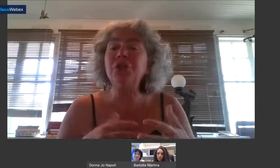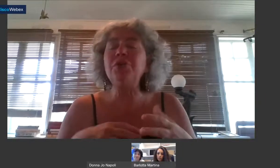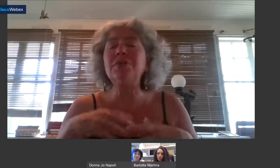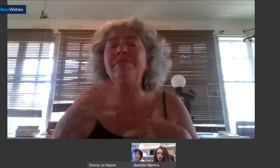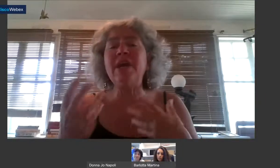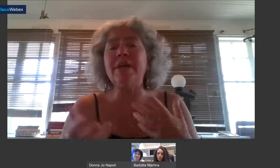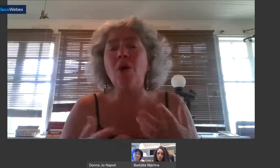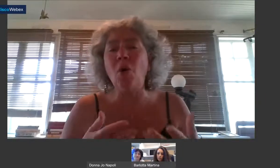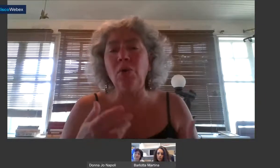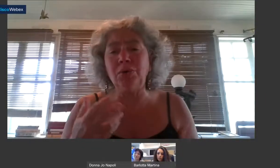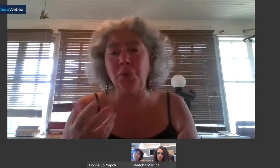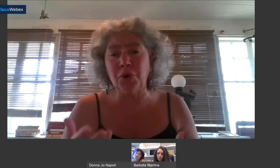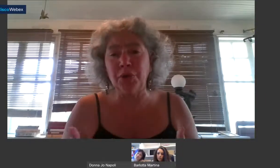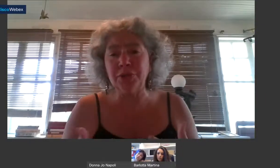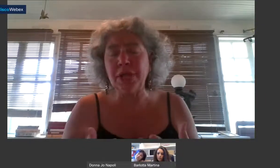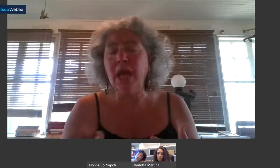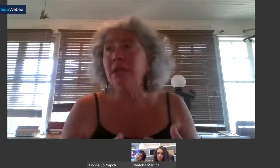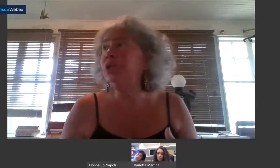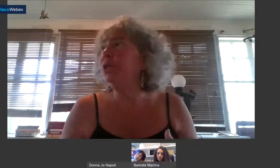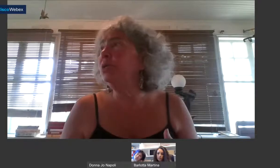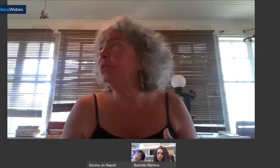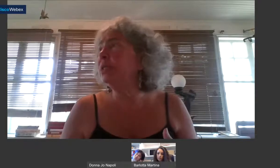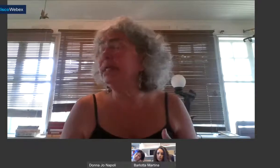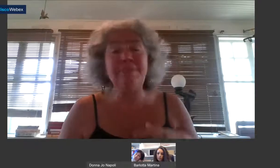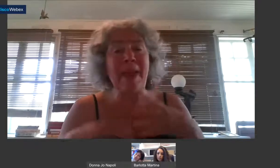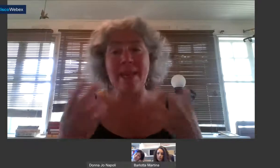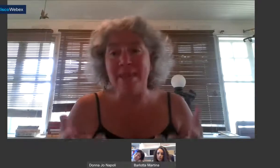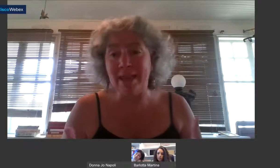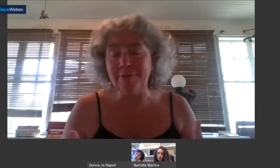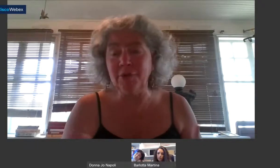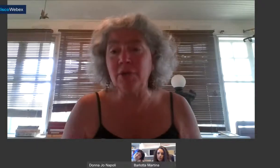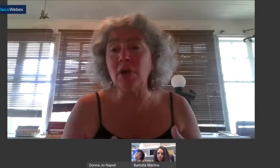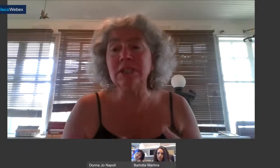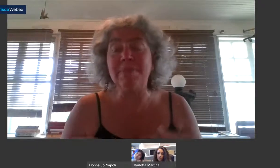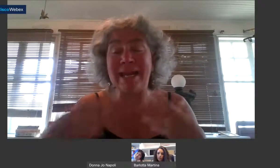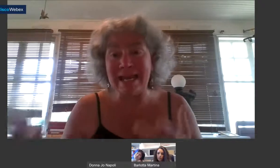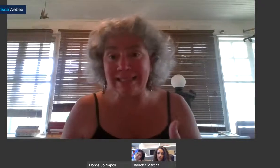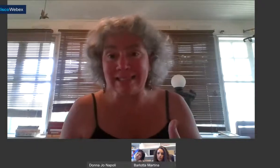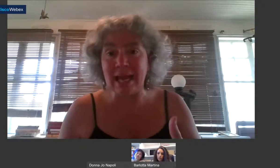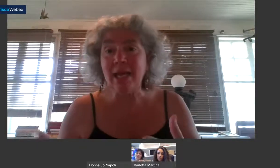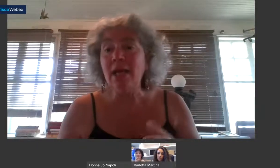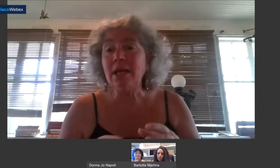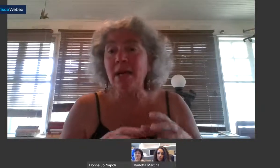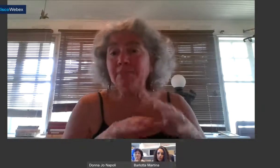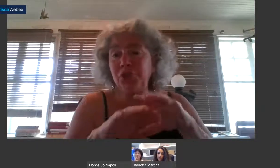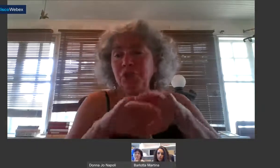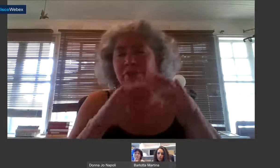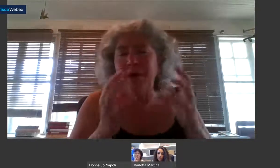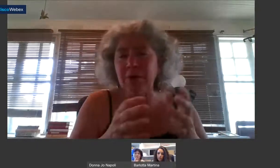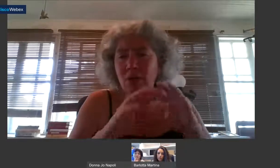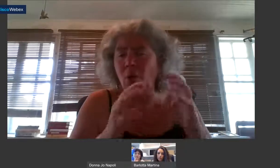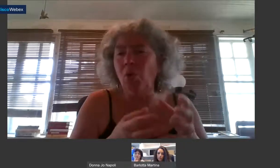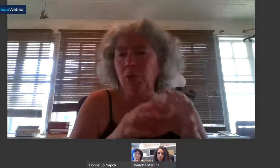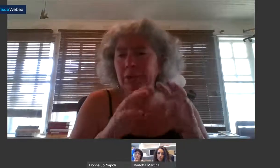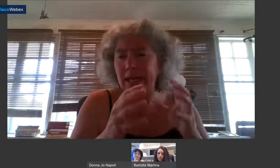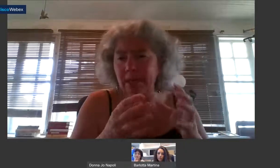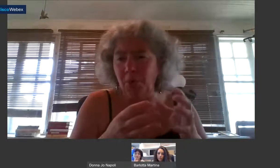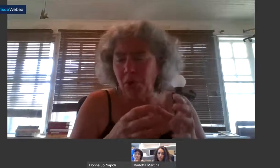used very old words. She used speme for speranza. She used very old